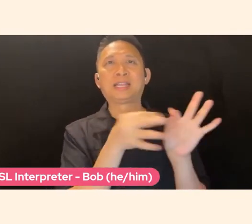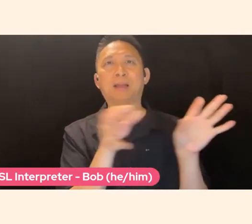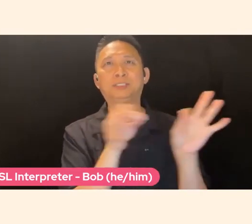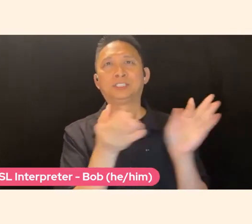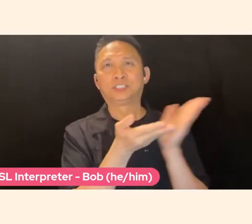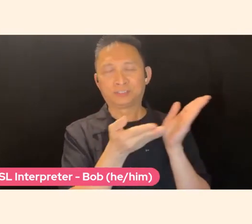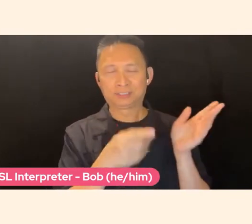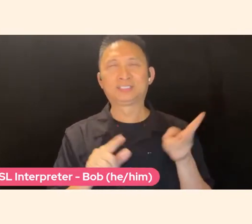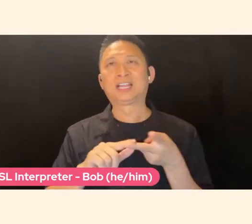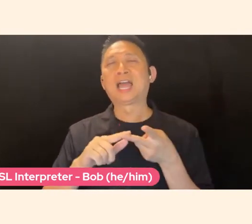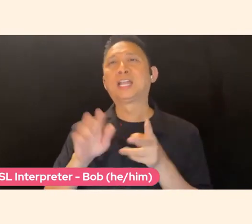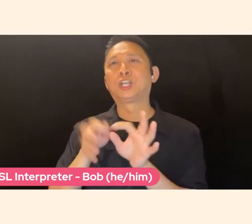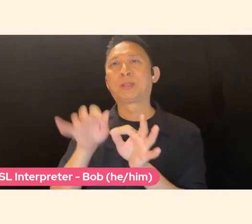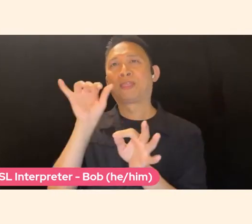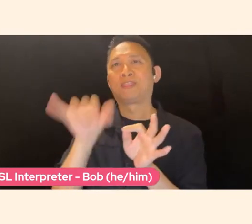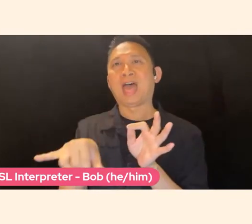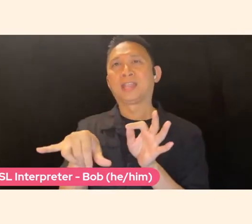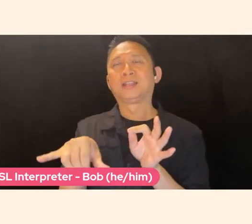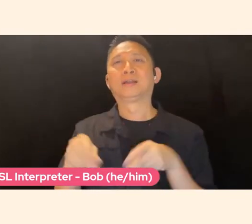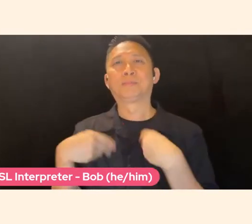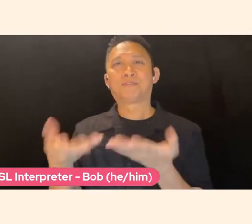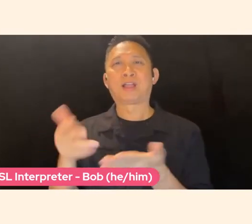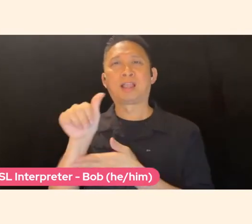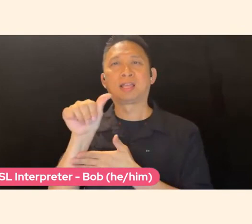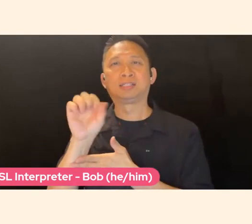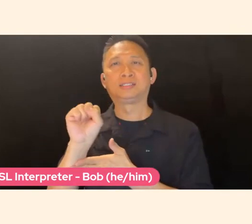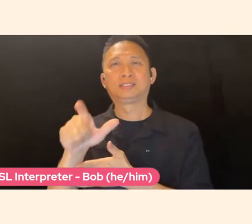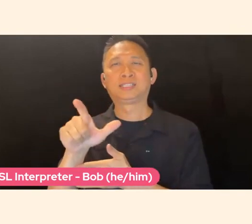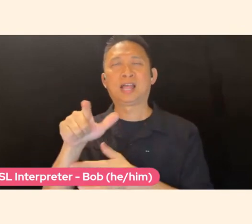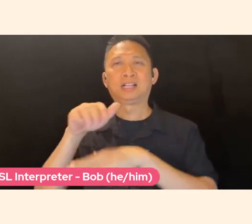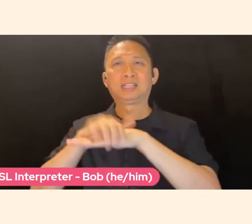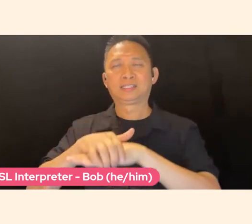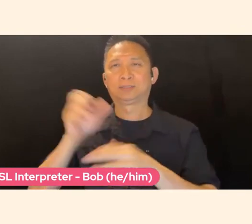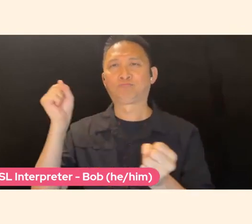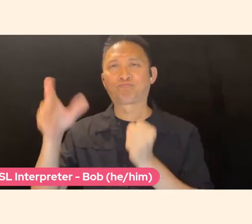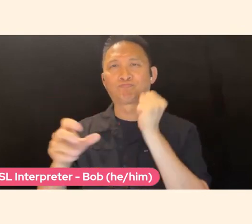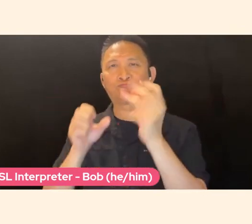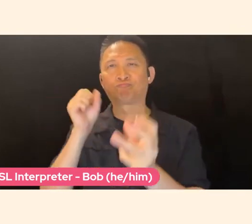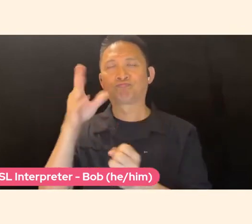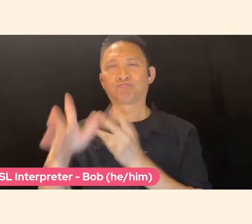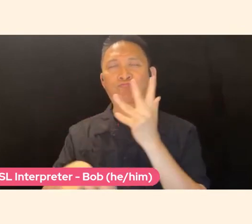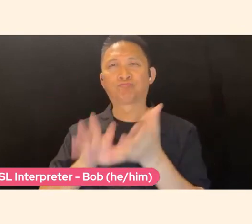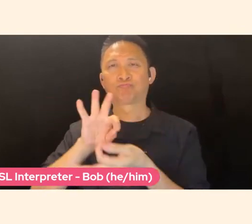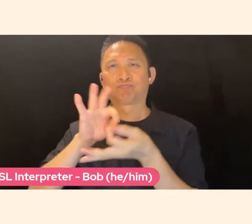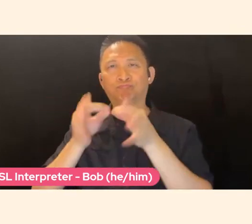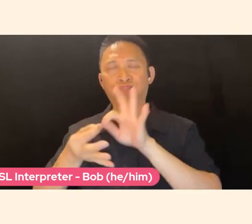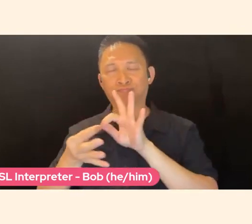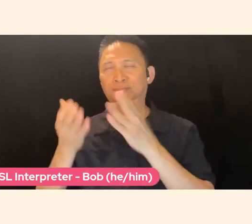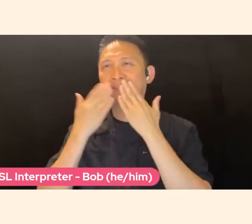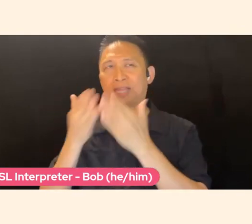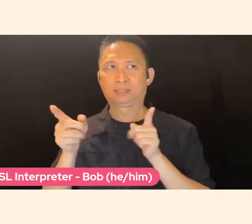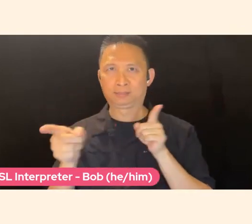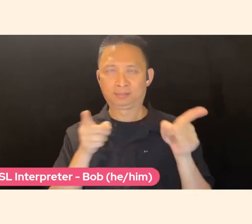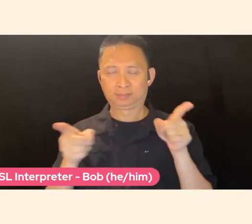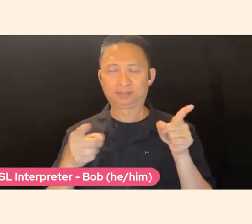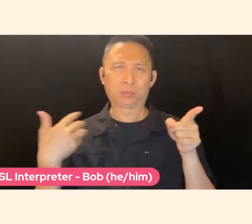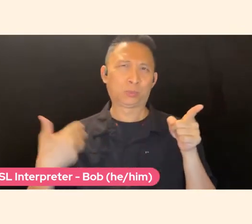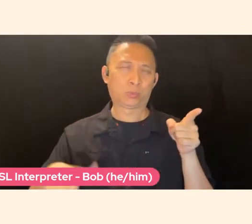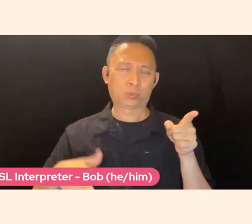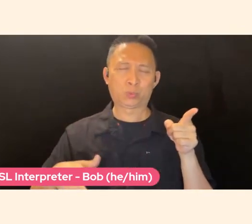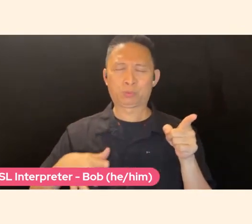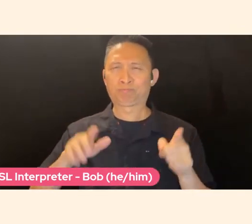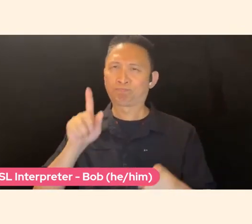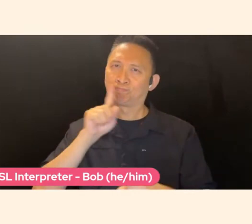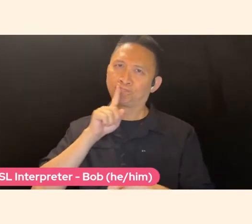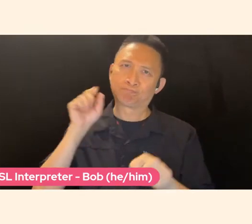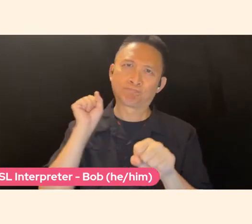Interpret That, who ensured that our event was accessible through American Sign Language interpretation. Your unwavering dedication to accessibility